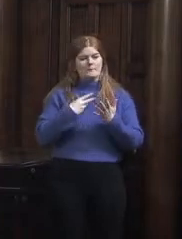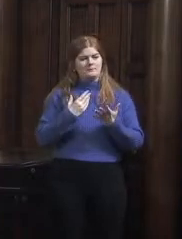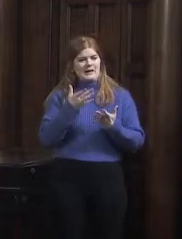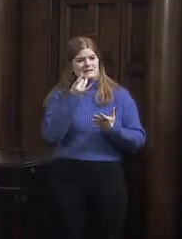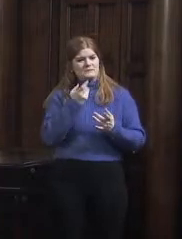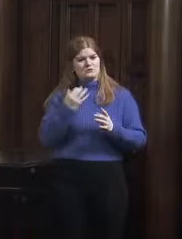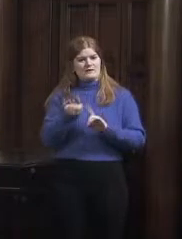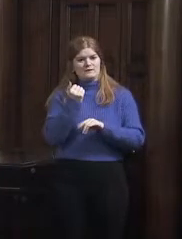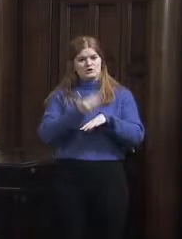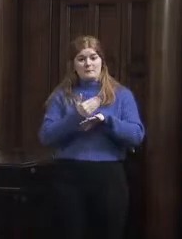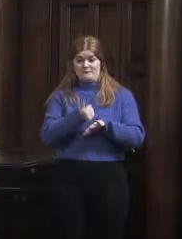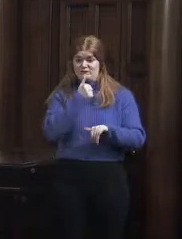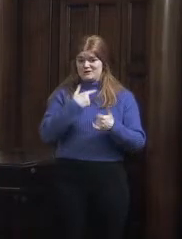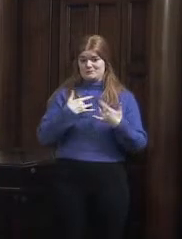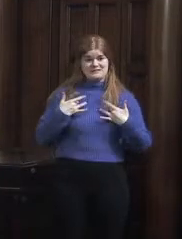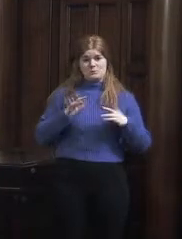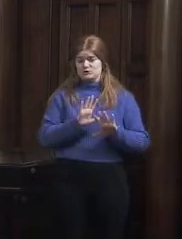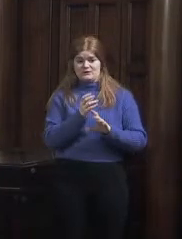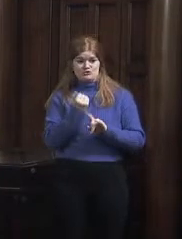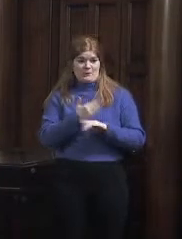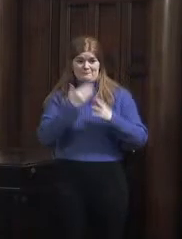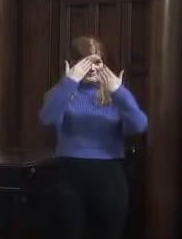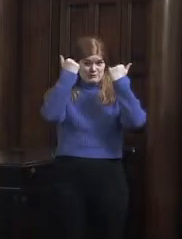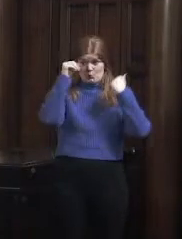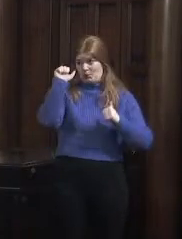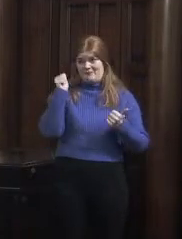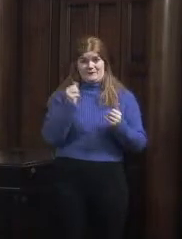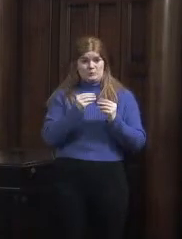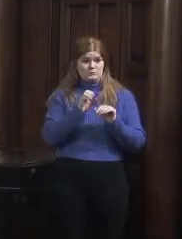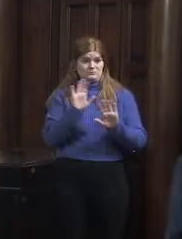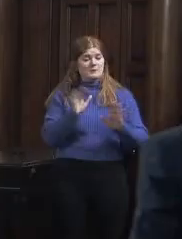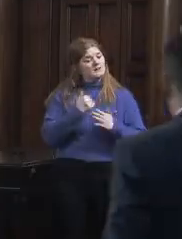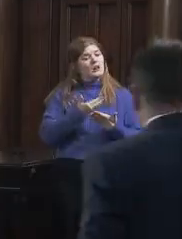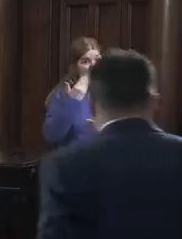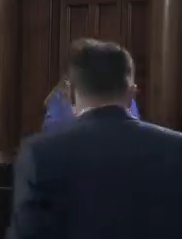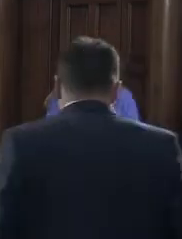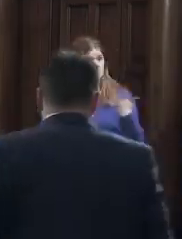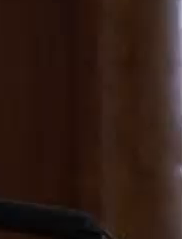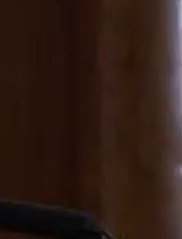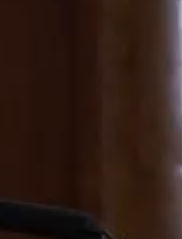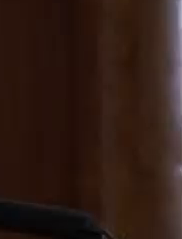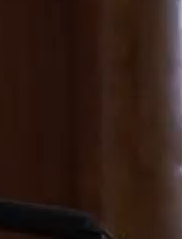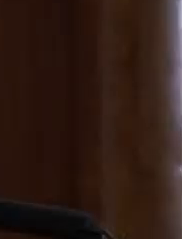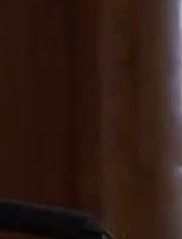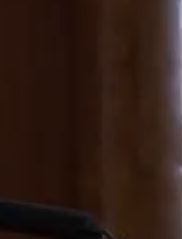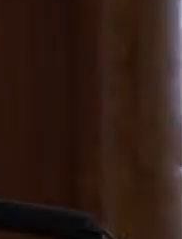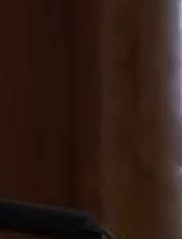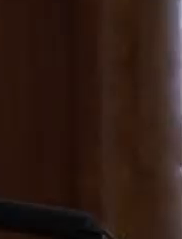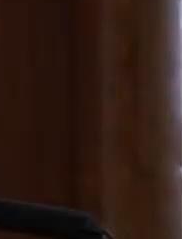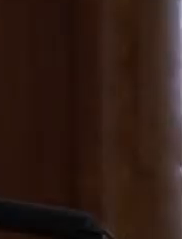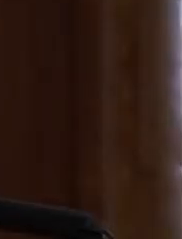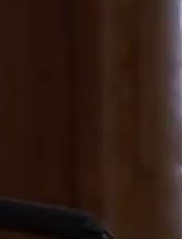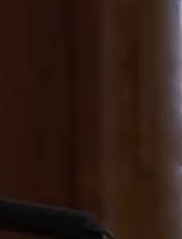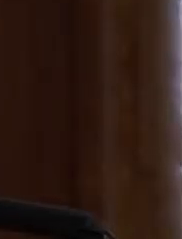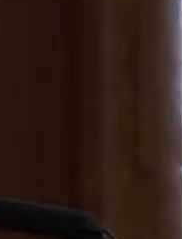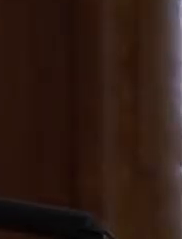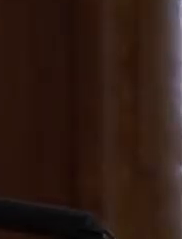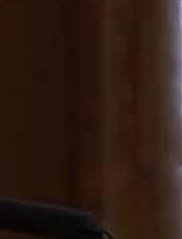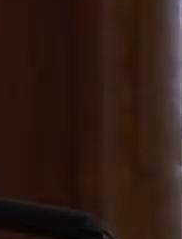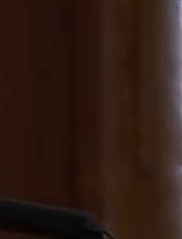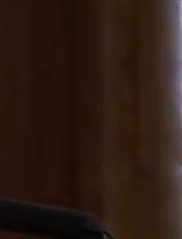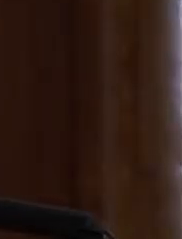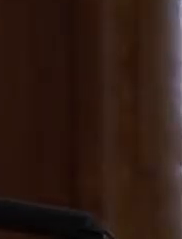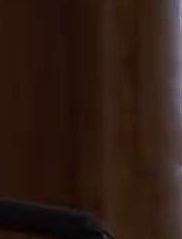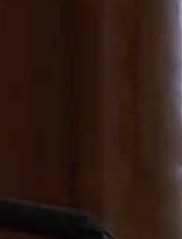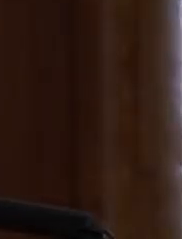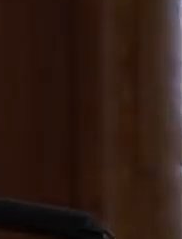role, I first of all didn't want to because I don't know enough about it, I thought, and I learned so much, and I learned that we can each play a role in protecting the